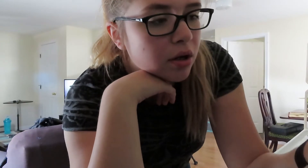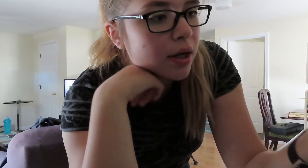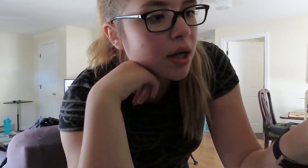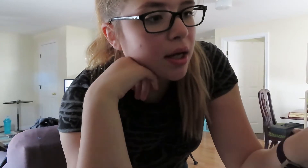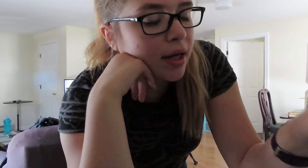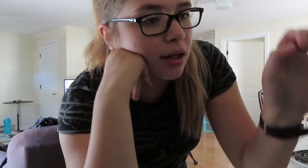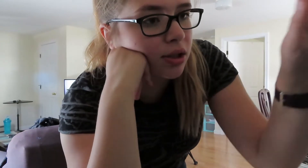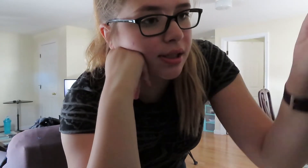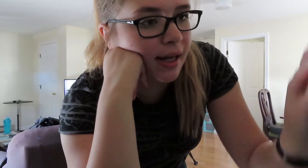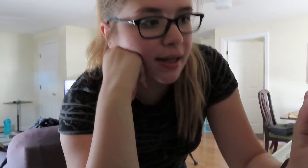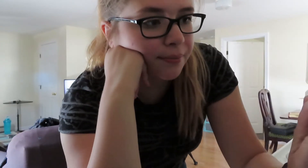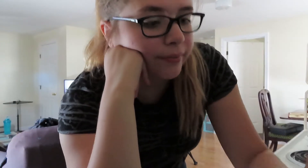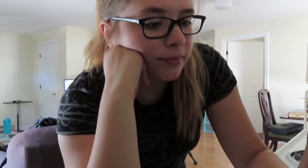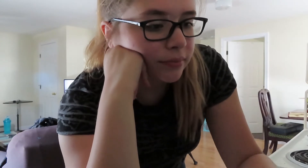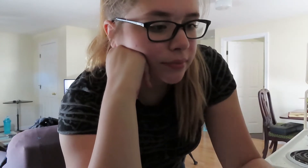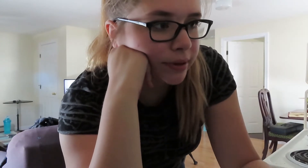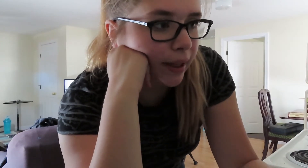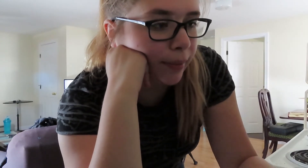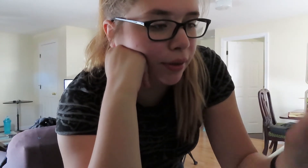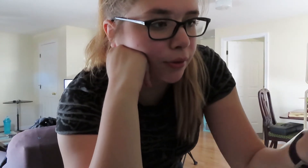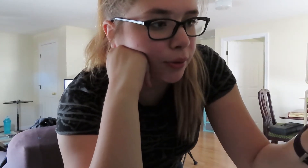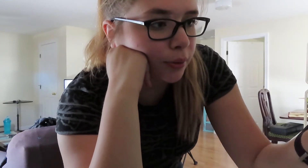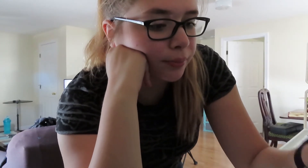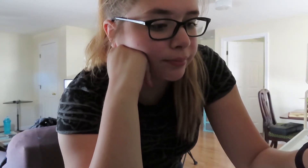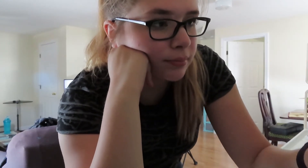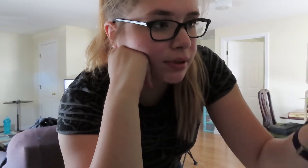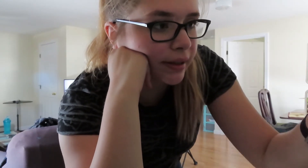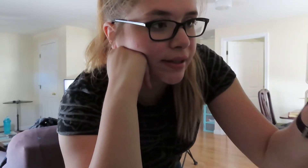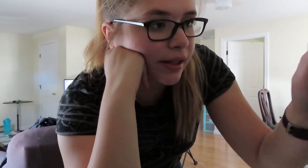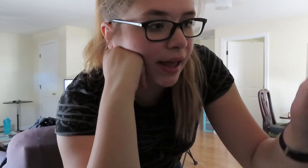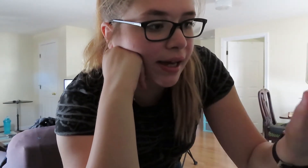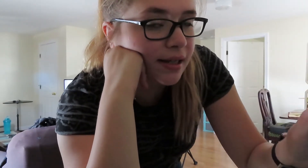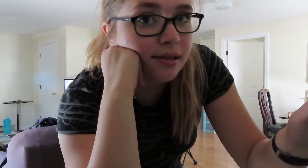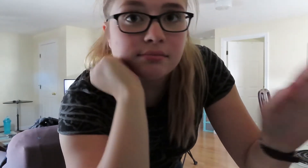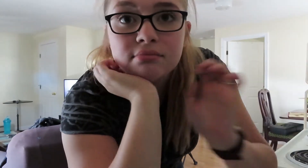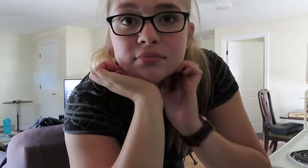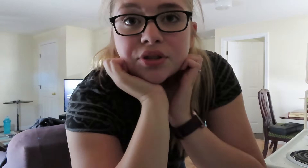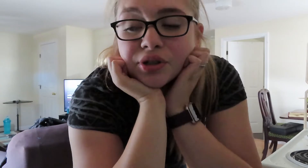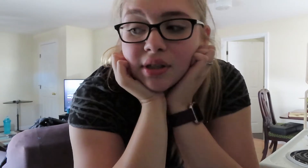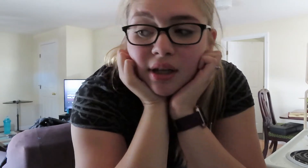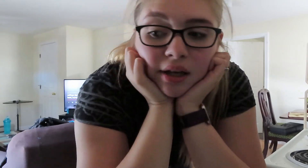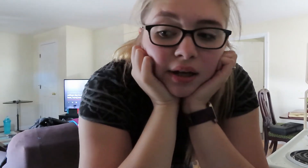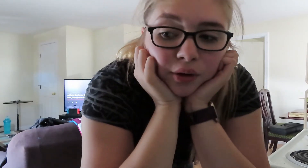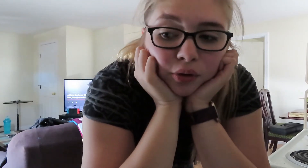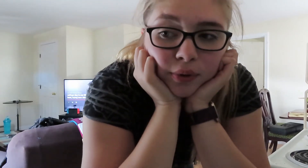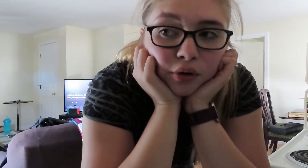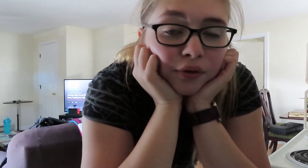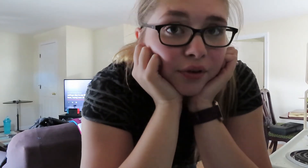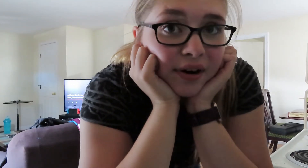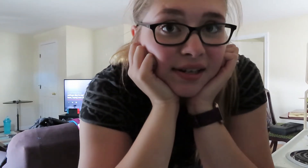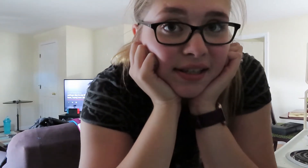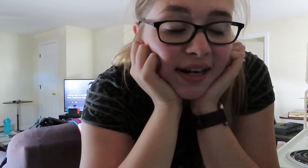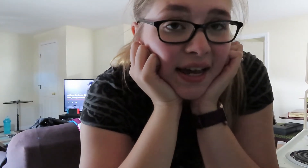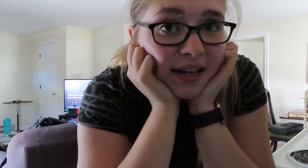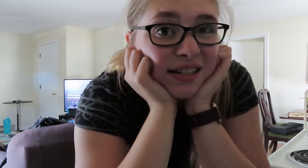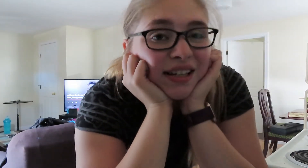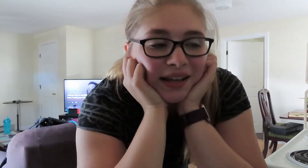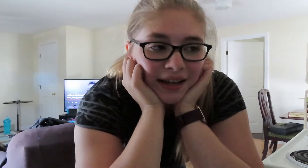it'll just kind of get me through this class and just kind of hold me over for the rest of the day until i